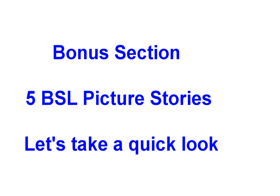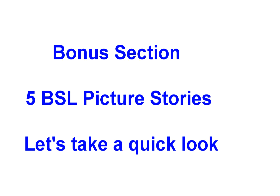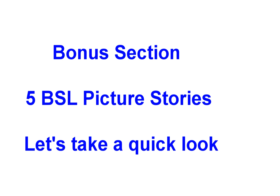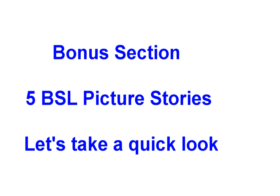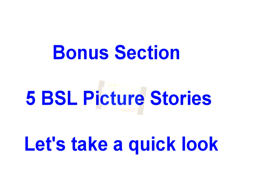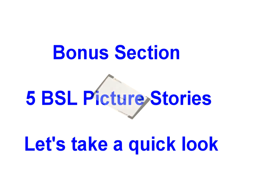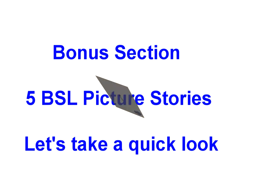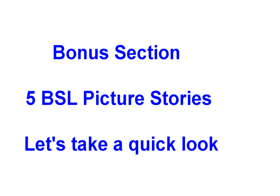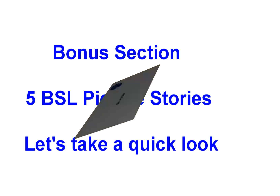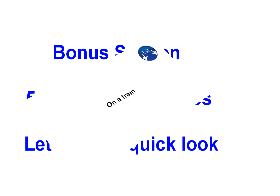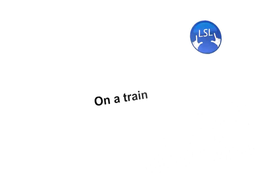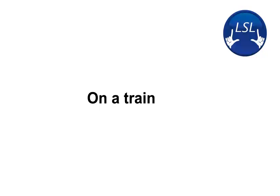look.